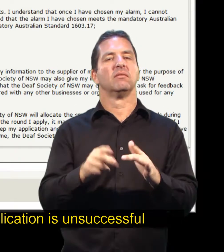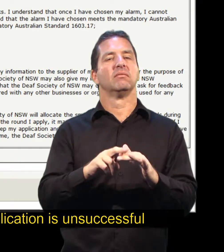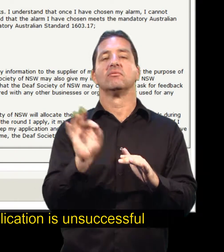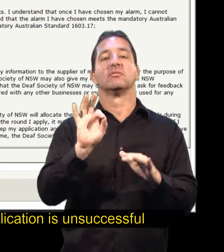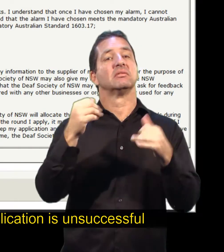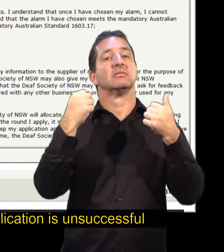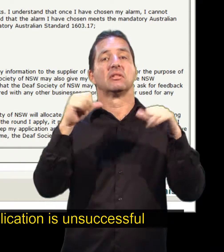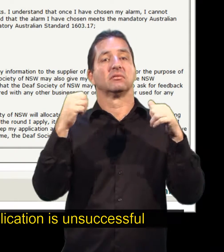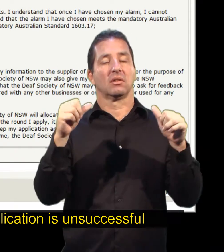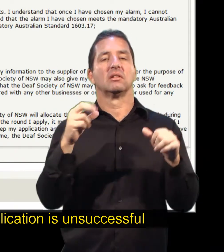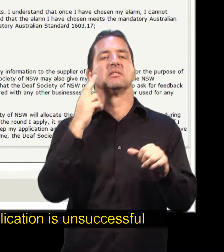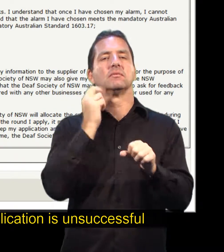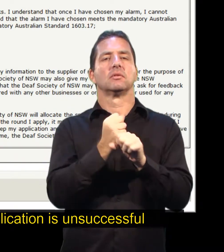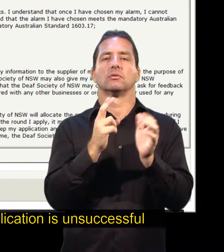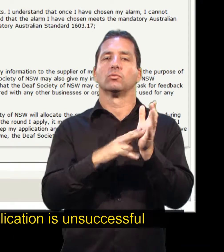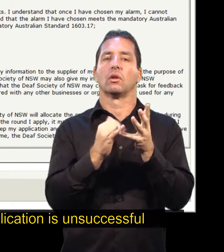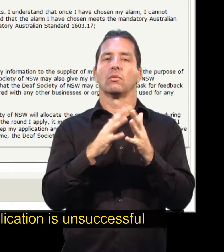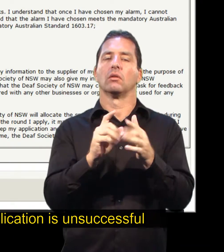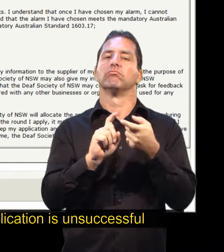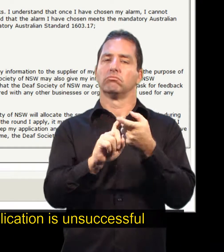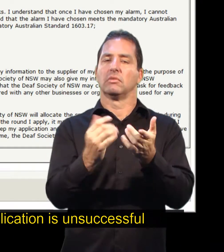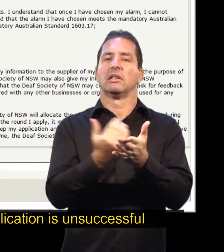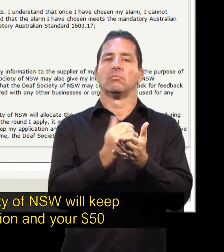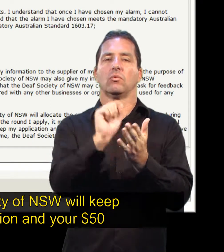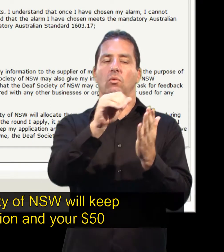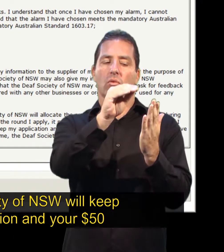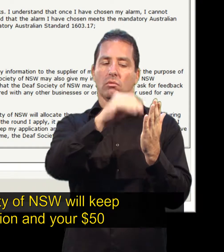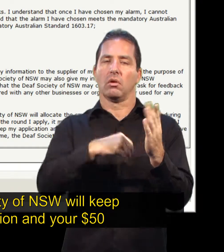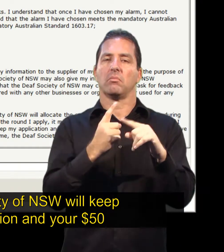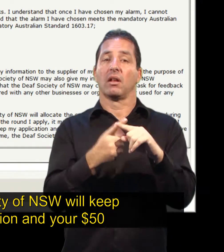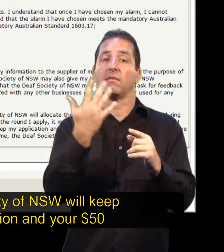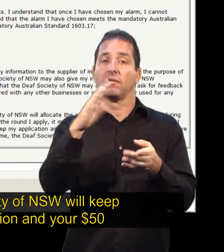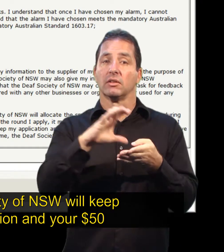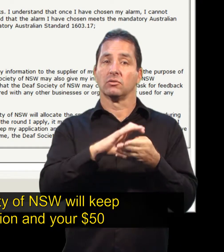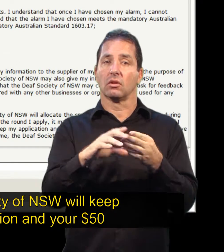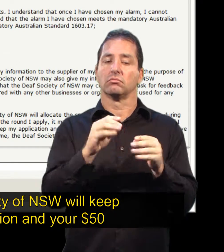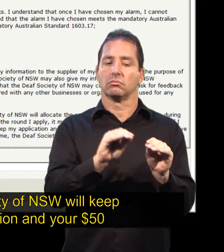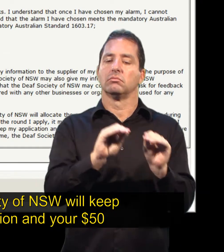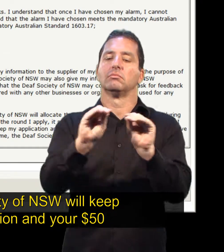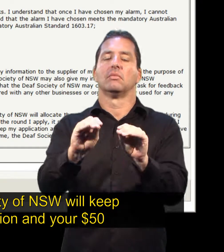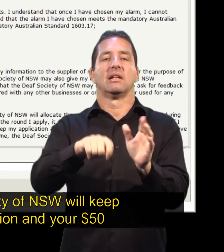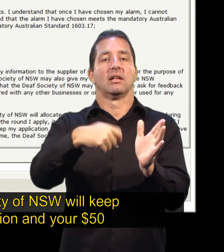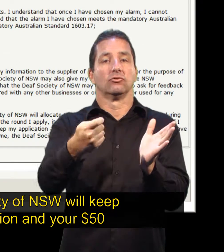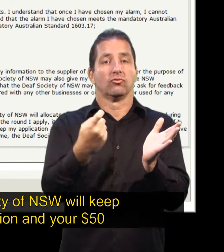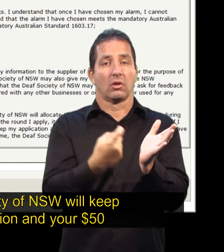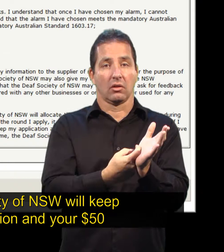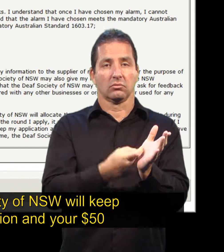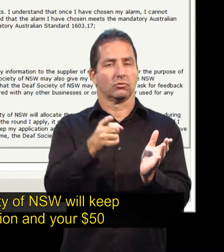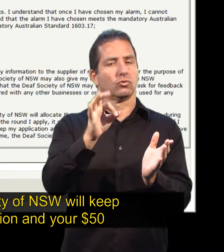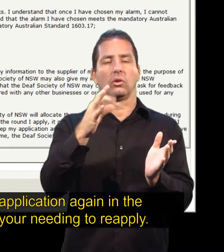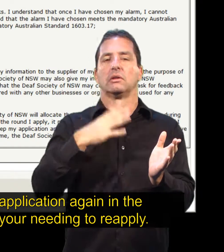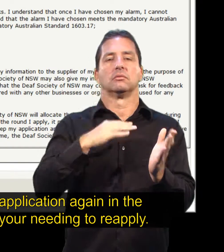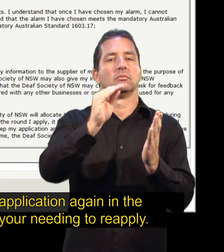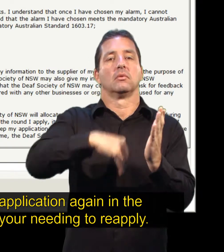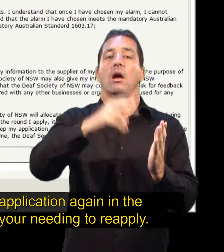And that if your application is unsuccessful, the Deaf Society of New South Wales will keep your application and your $50